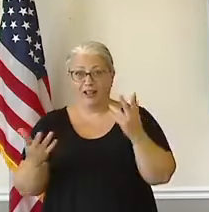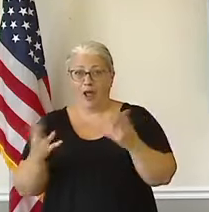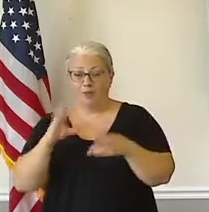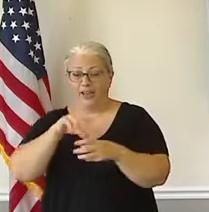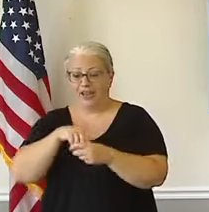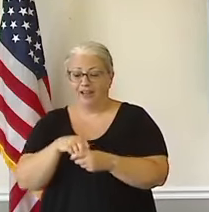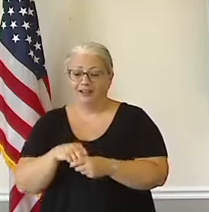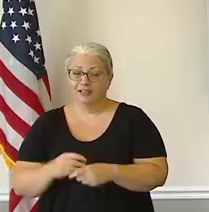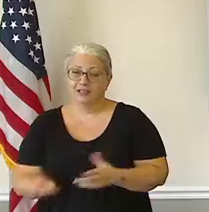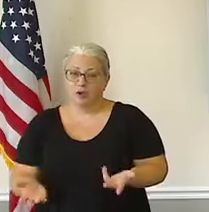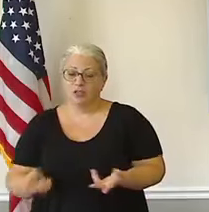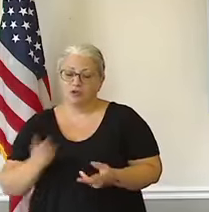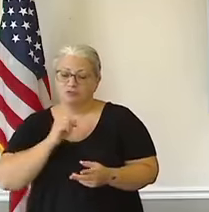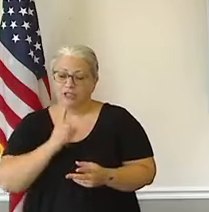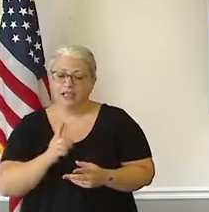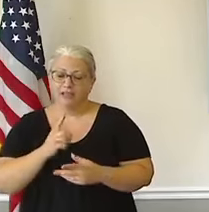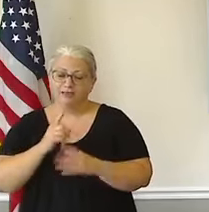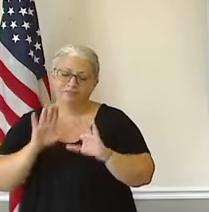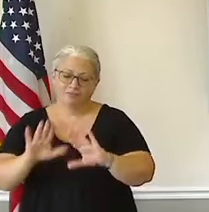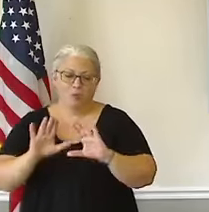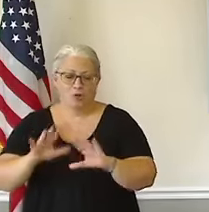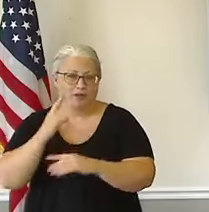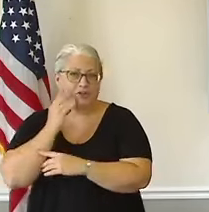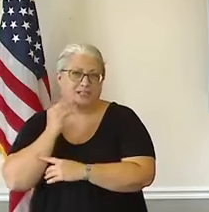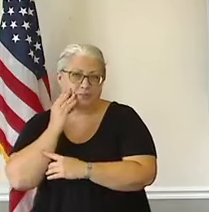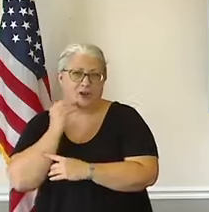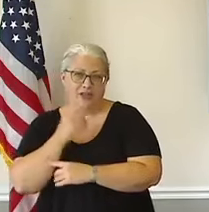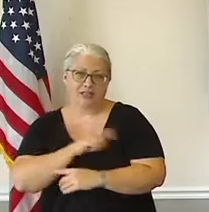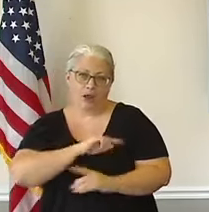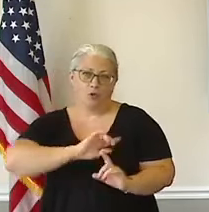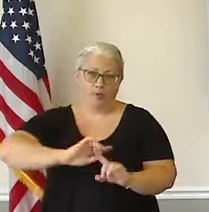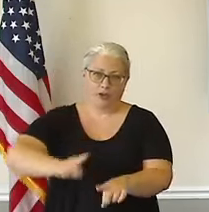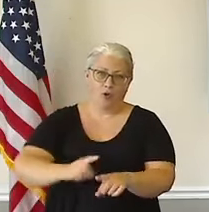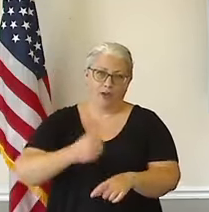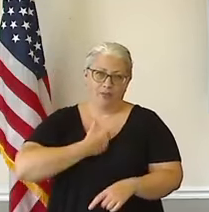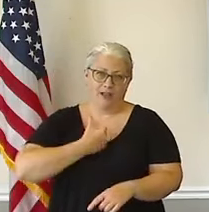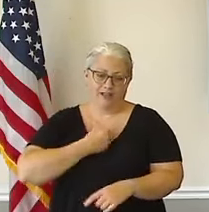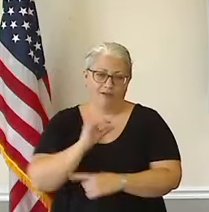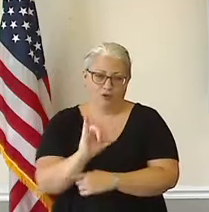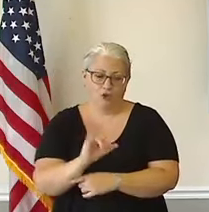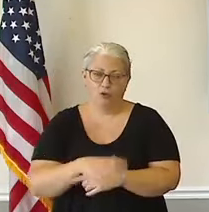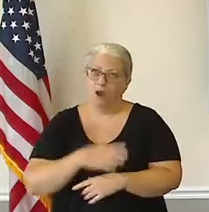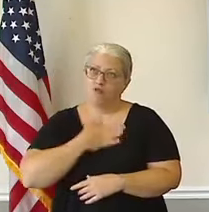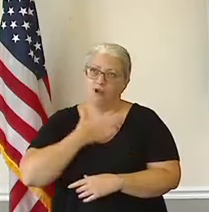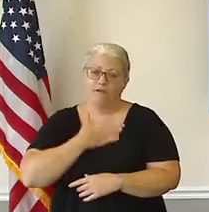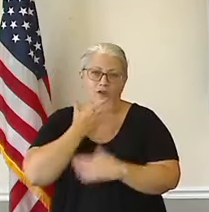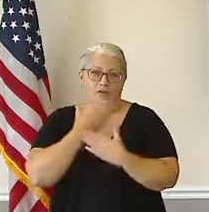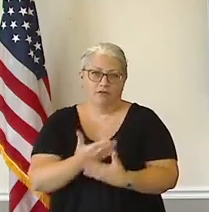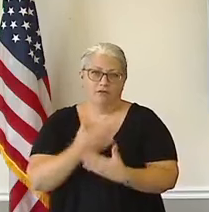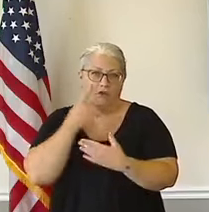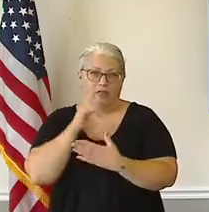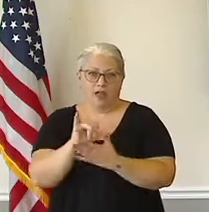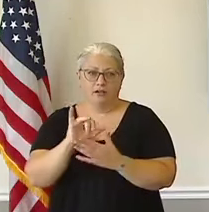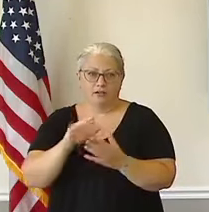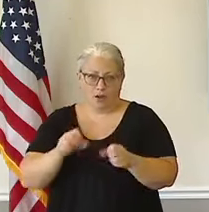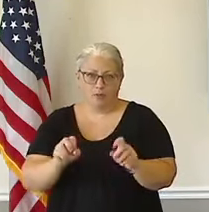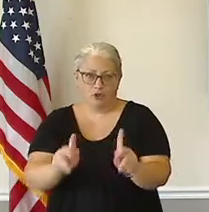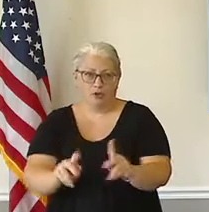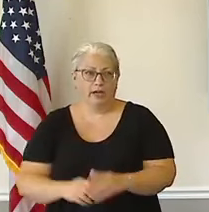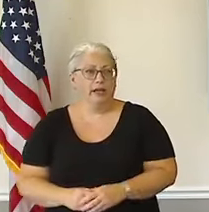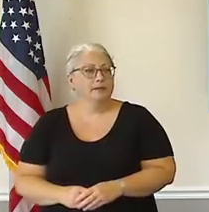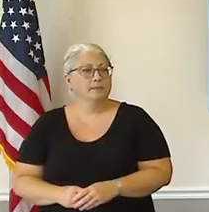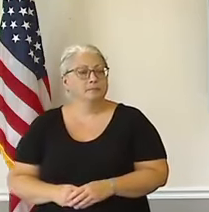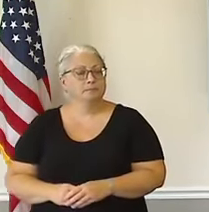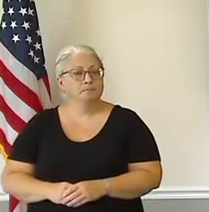to watch that. I'll be there again, and I'm grateful for that opportunity. Let's quickly go to